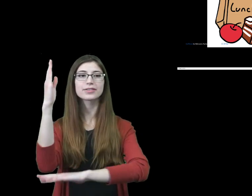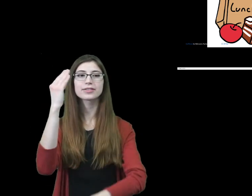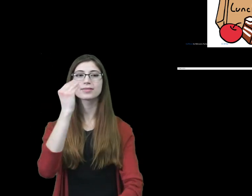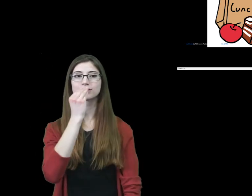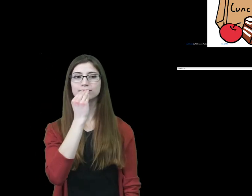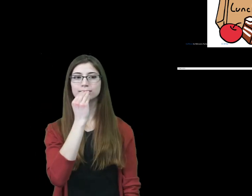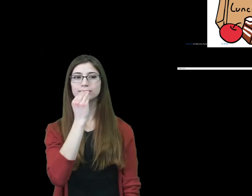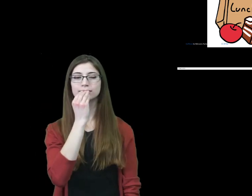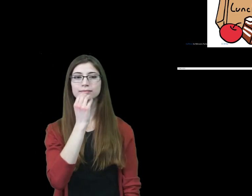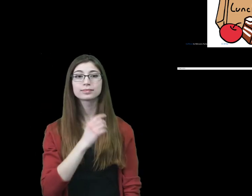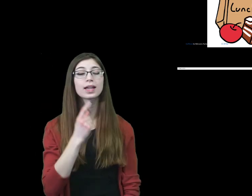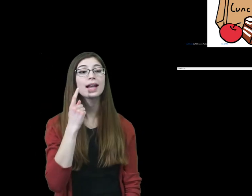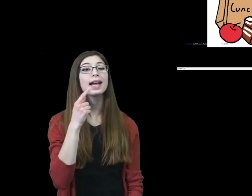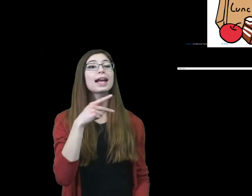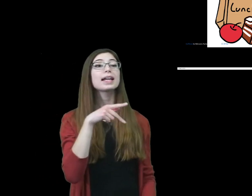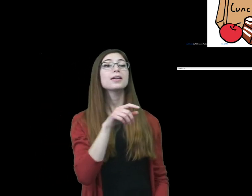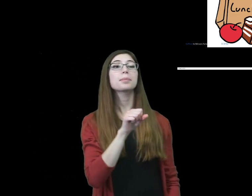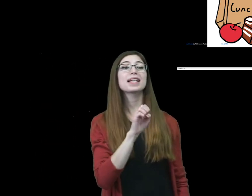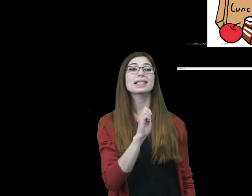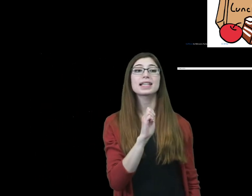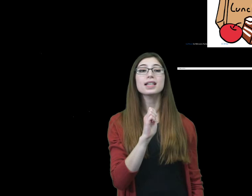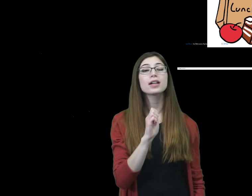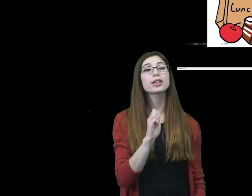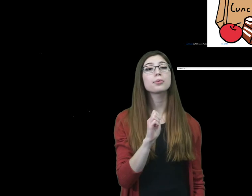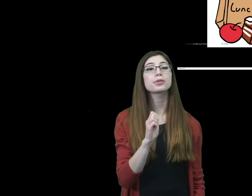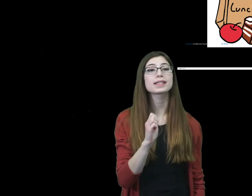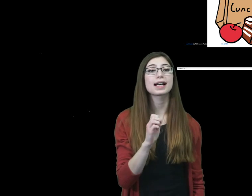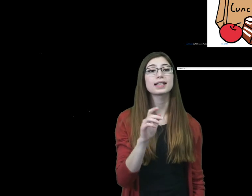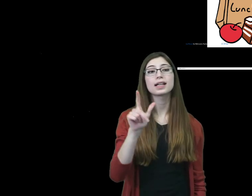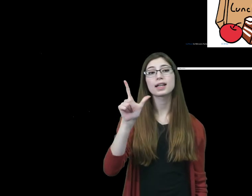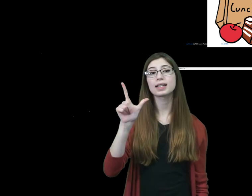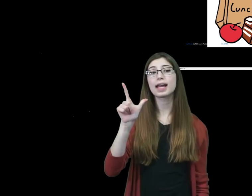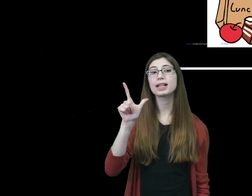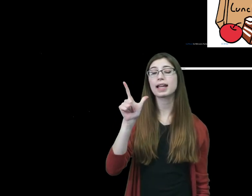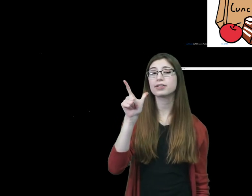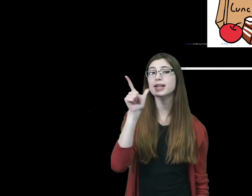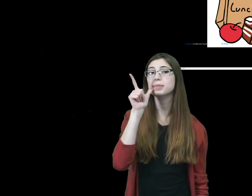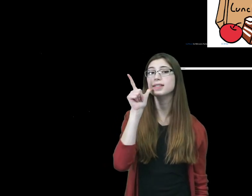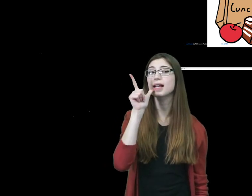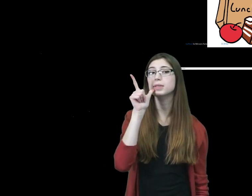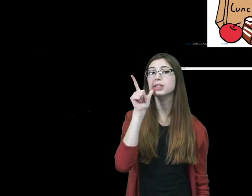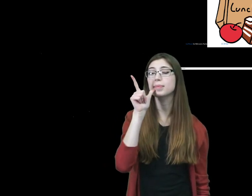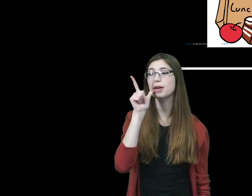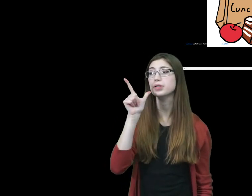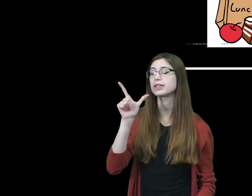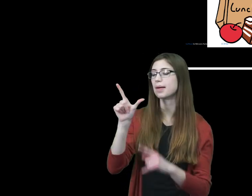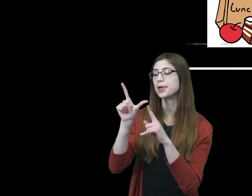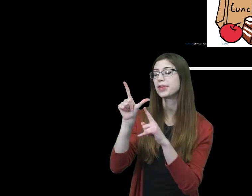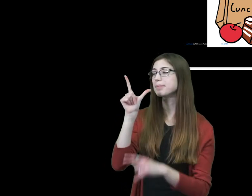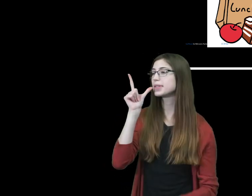Lunch. In PSE, you will sign an L hand shape, tap to your mouth. You're going to tap your thumb to your